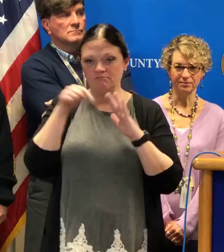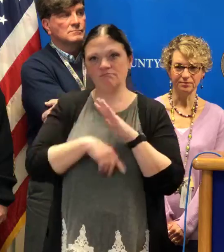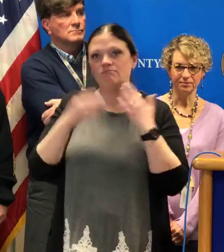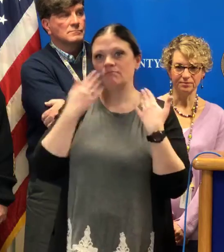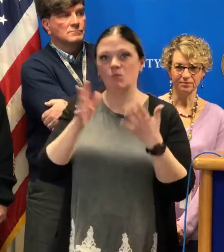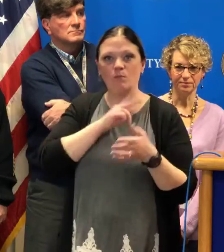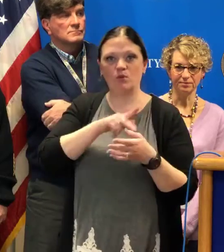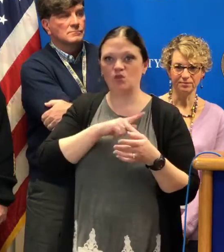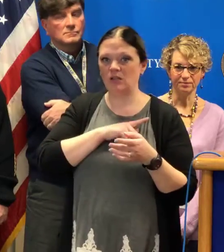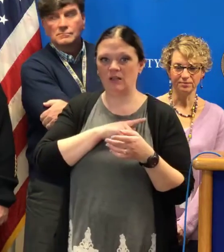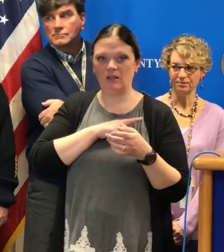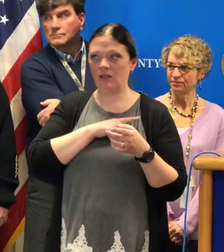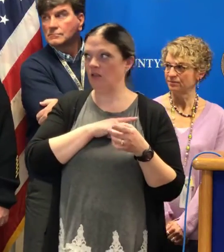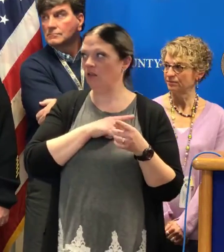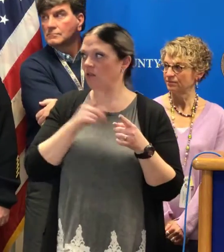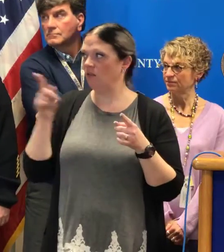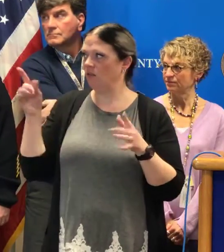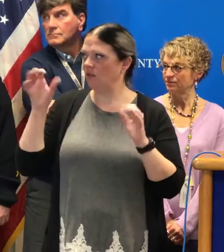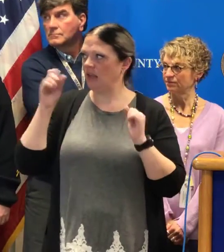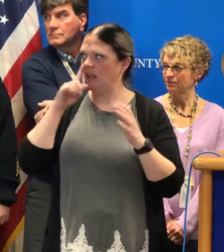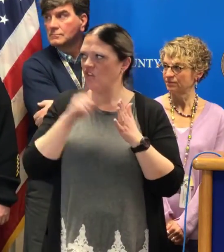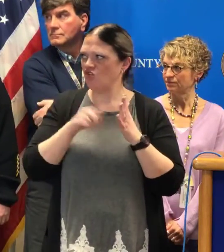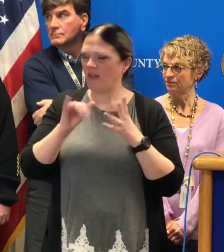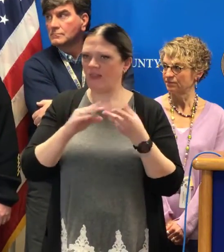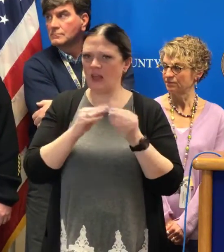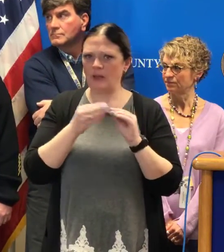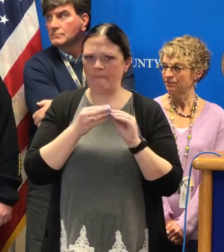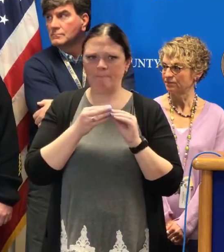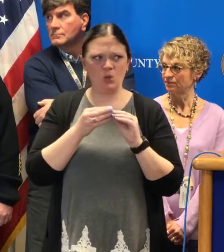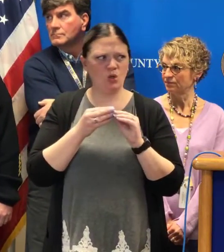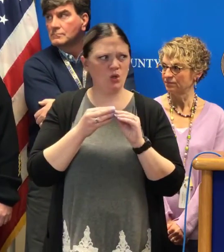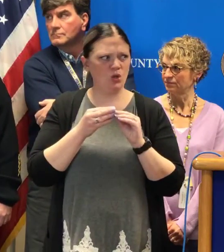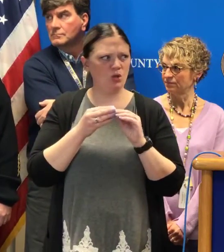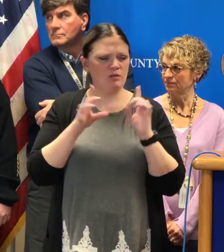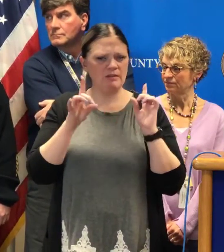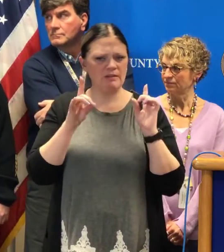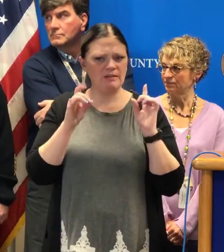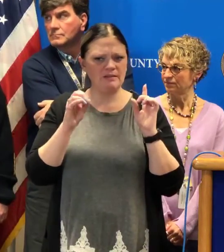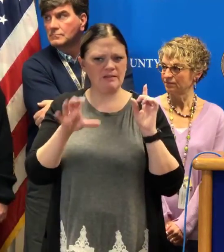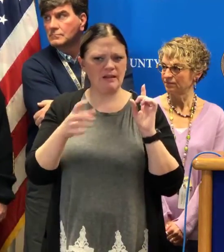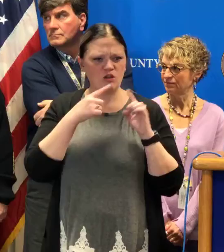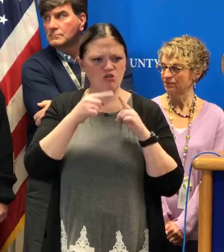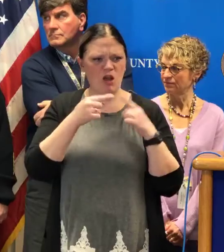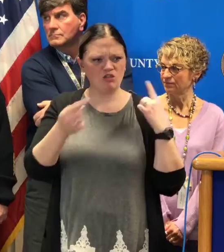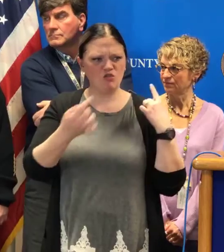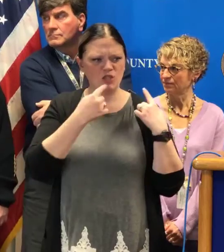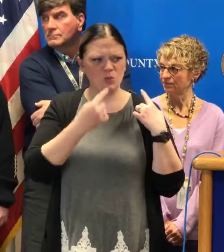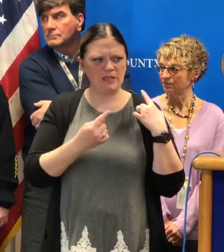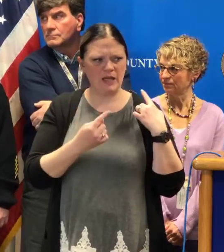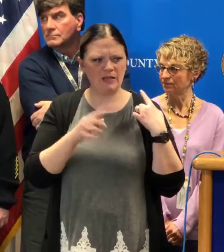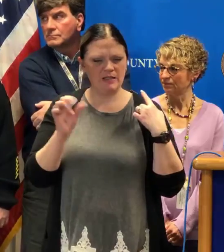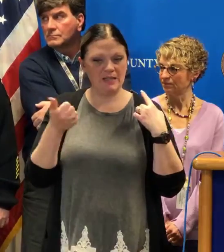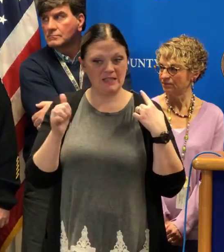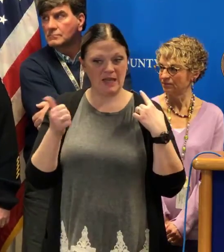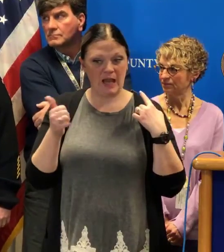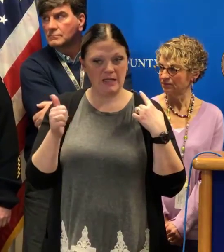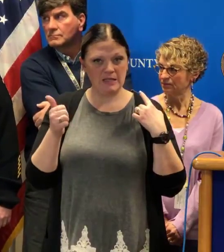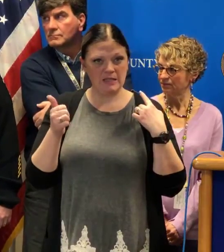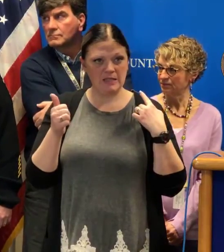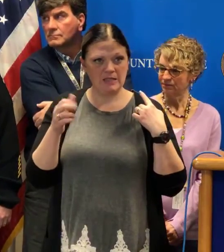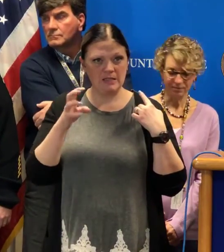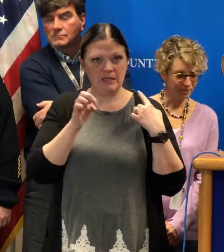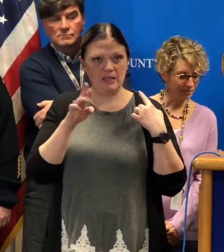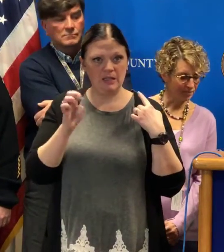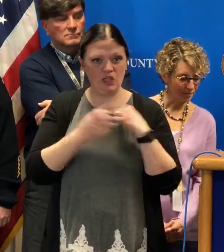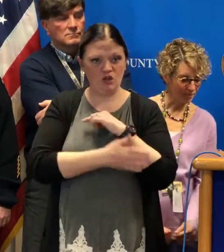know personally. Can I just check that number? Across the street, Doc, I thought you said that there were 10 Erie